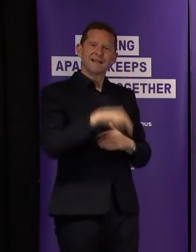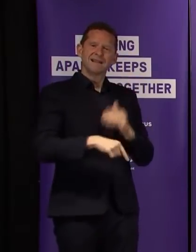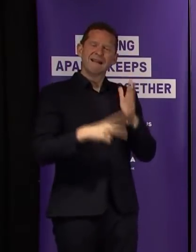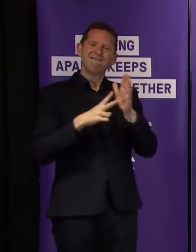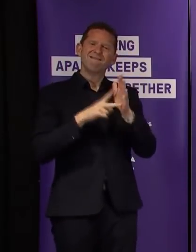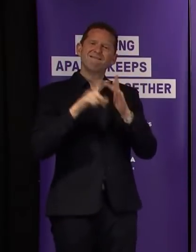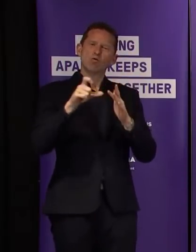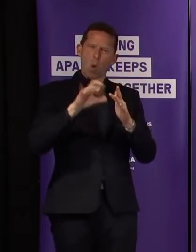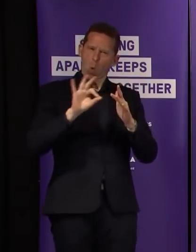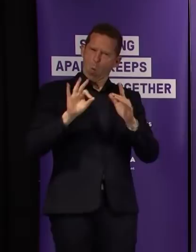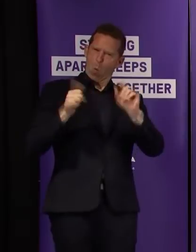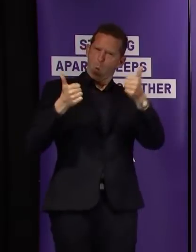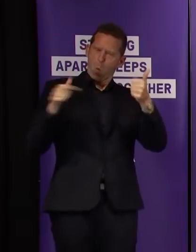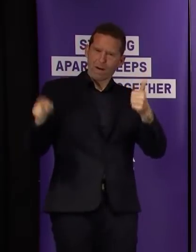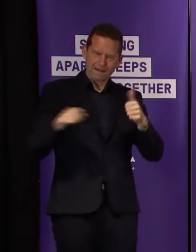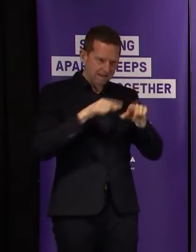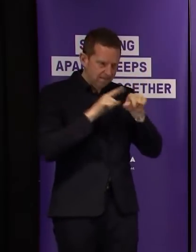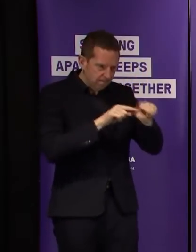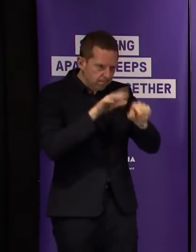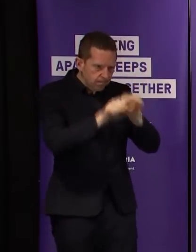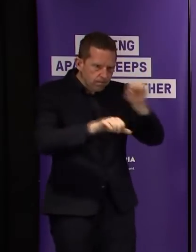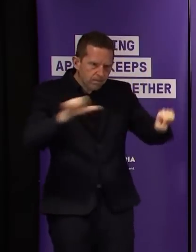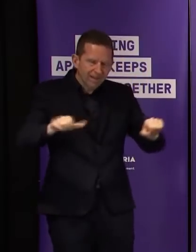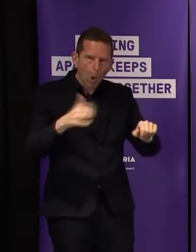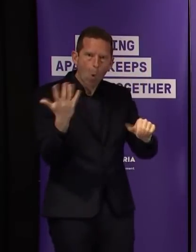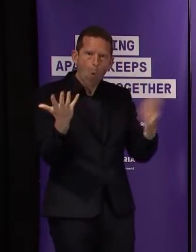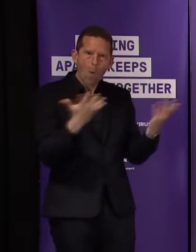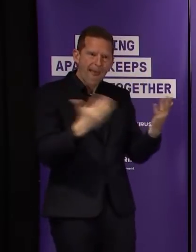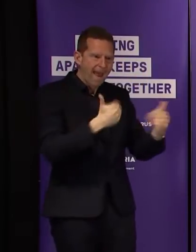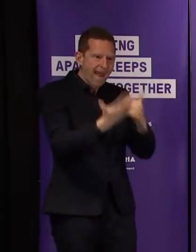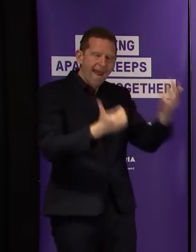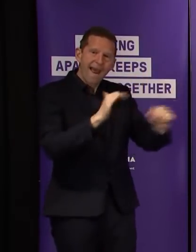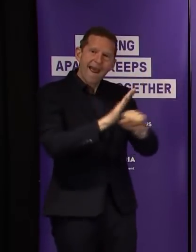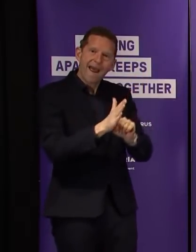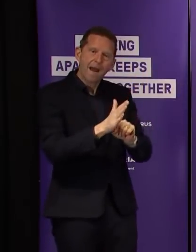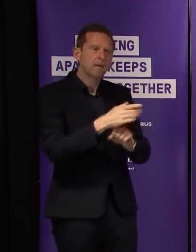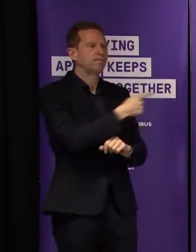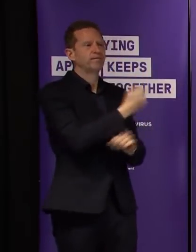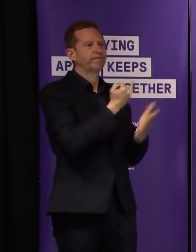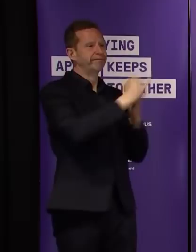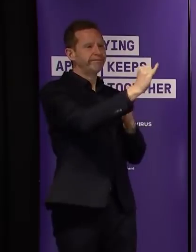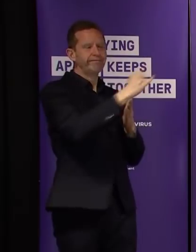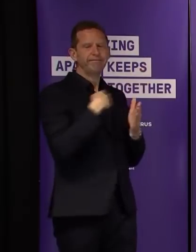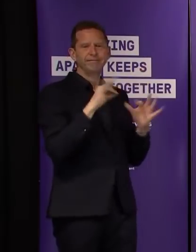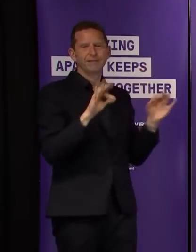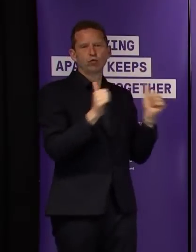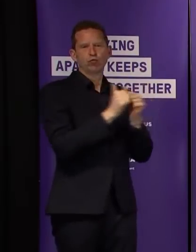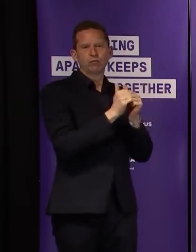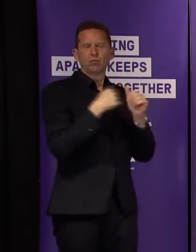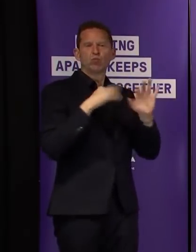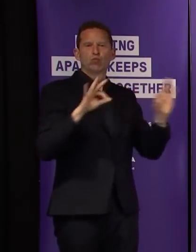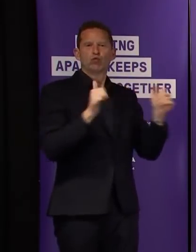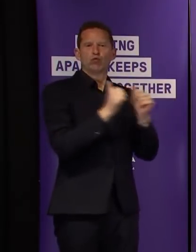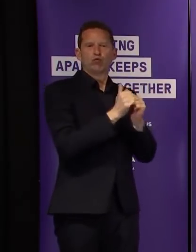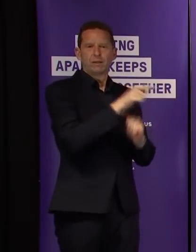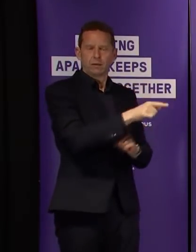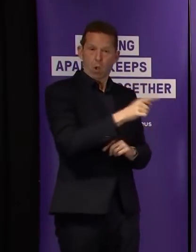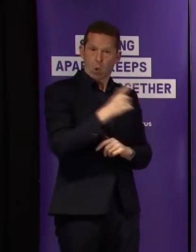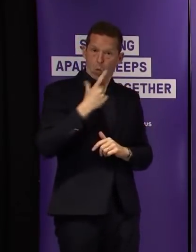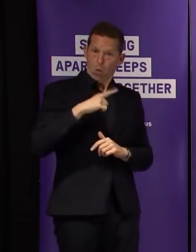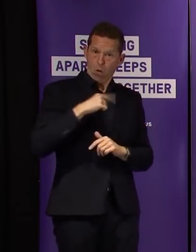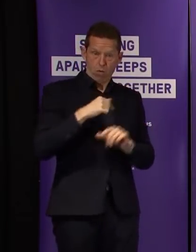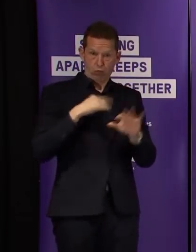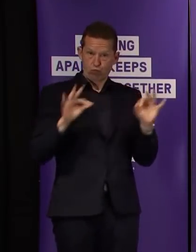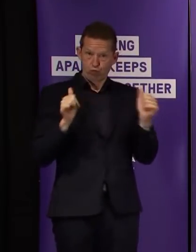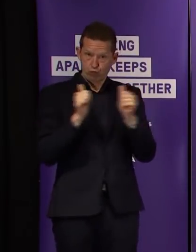not up to scratch, and the infection control at some hospitals aren't up to scratch? No, I wouldn't agree with those statements, and the reason I wouldn't agree with those